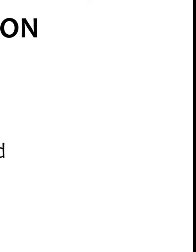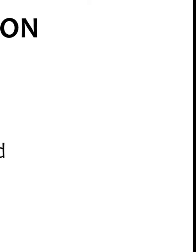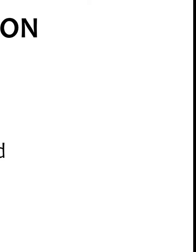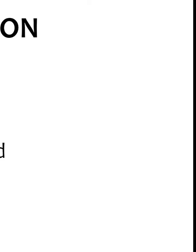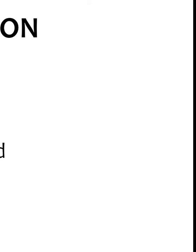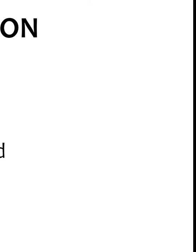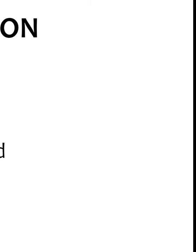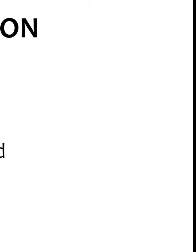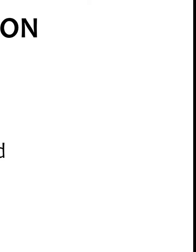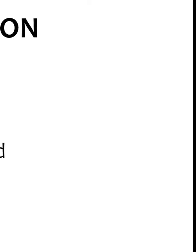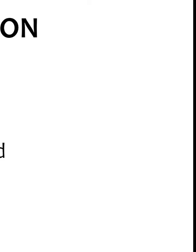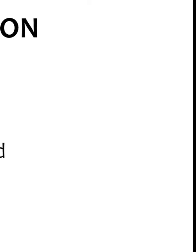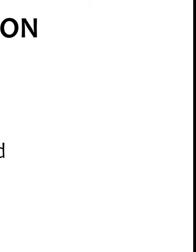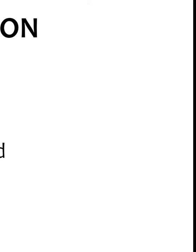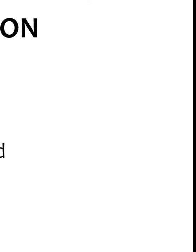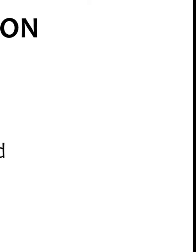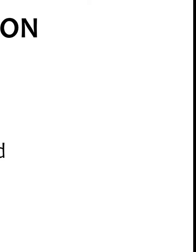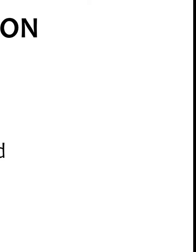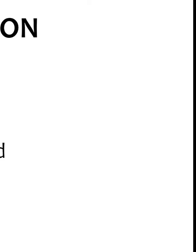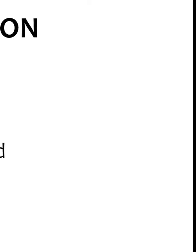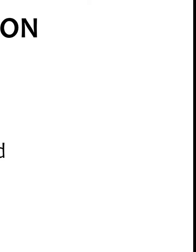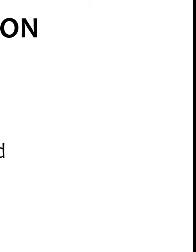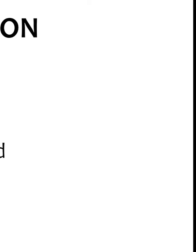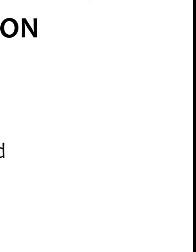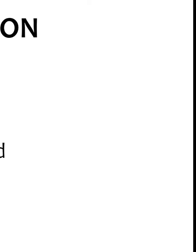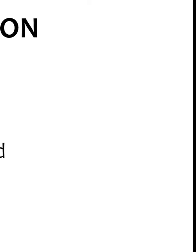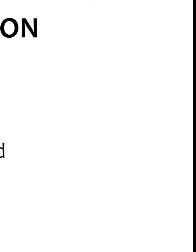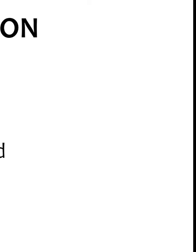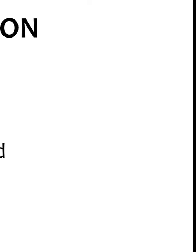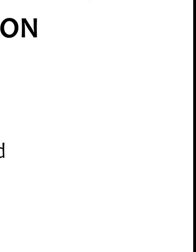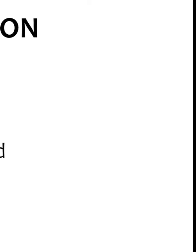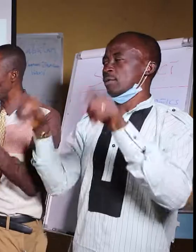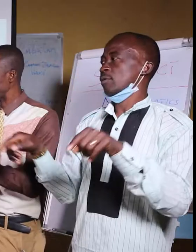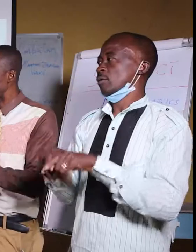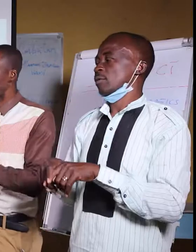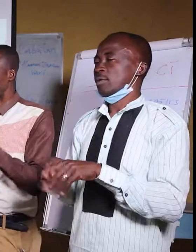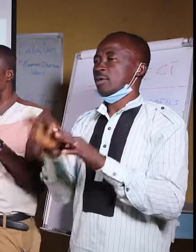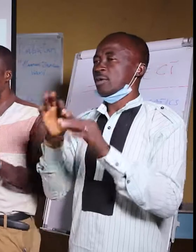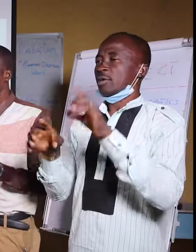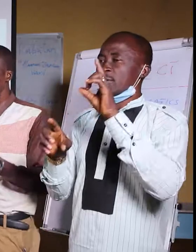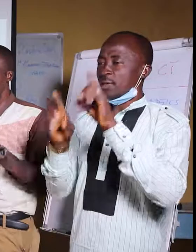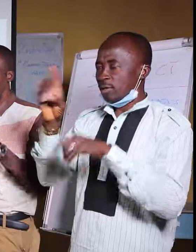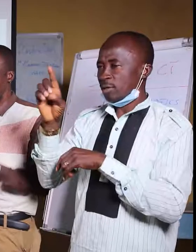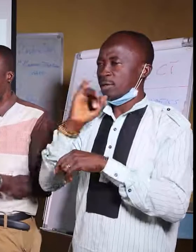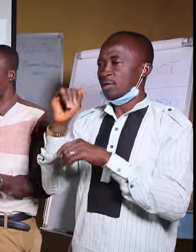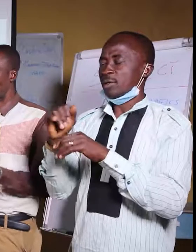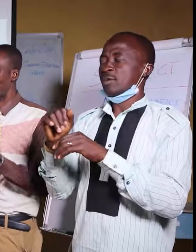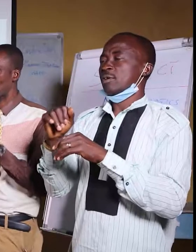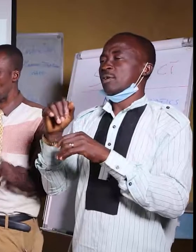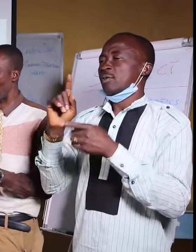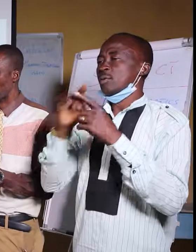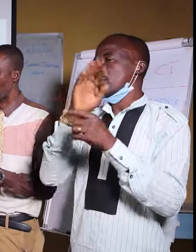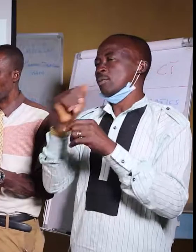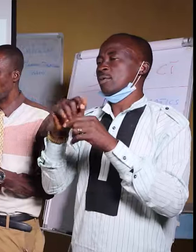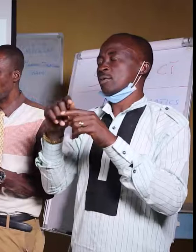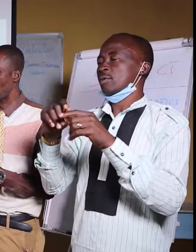is, if d is taken to be a side of the square, if d is taken to be the side of the